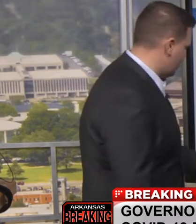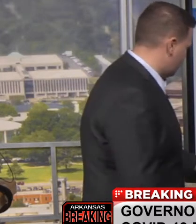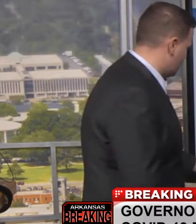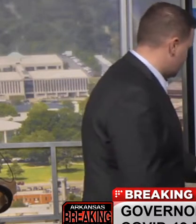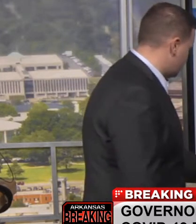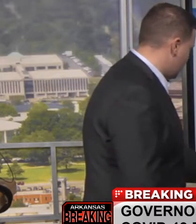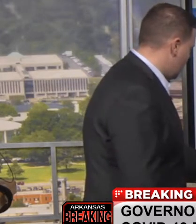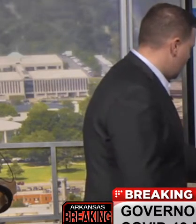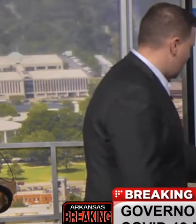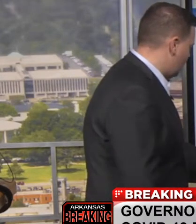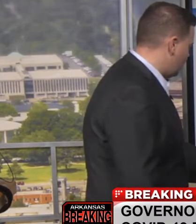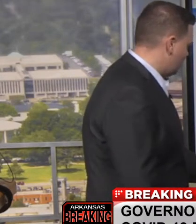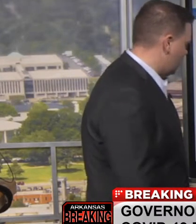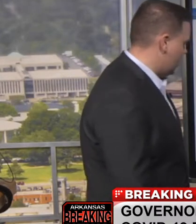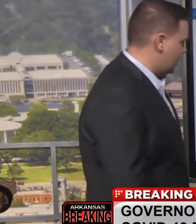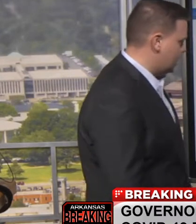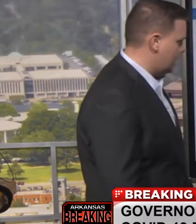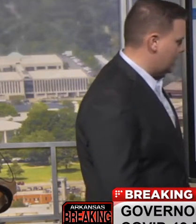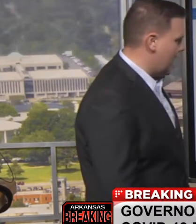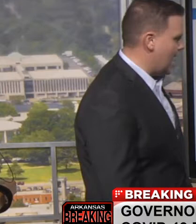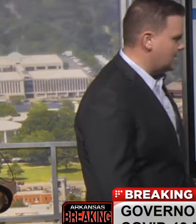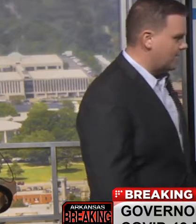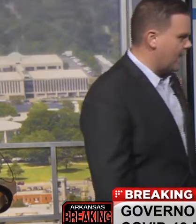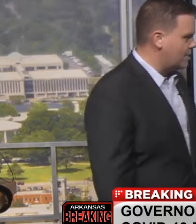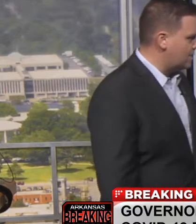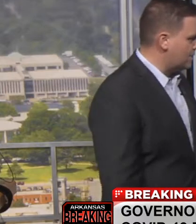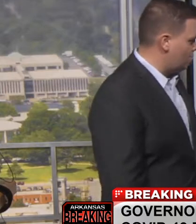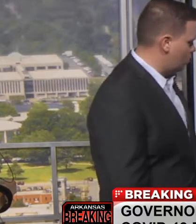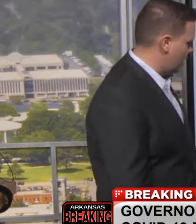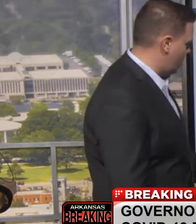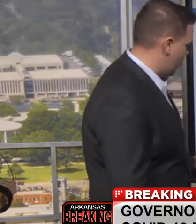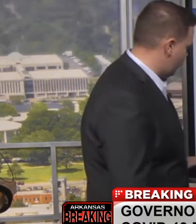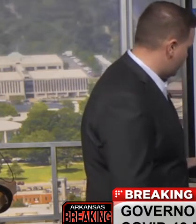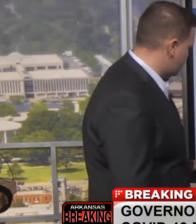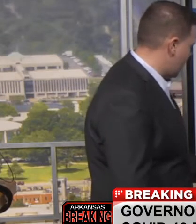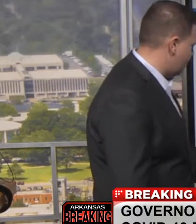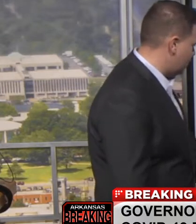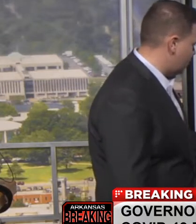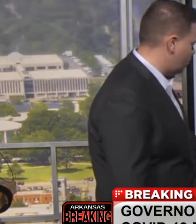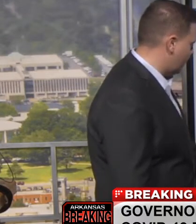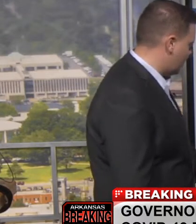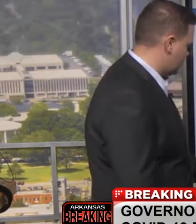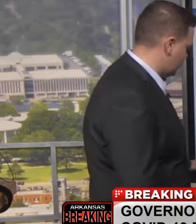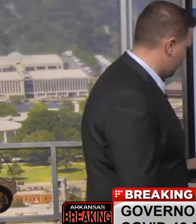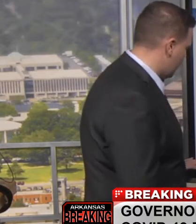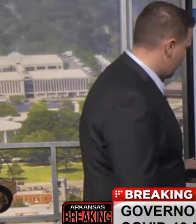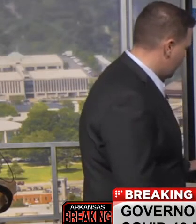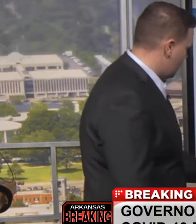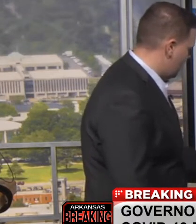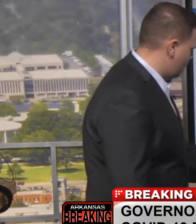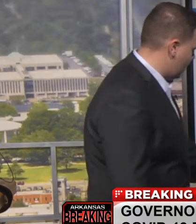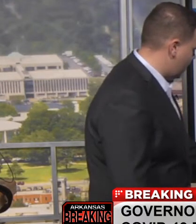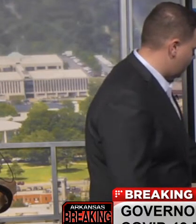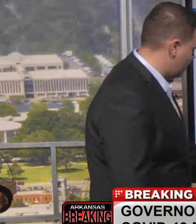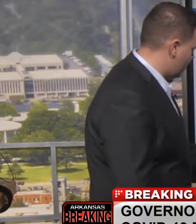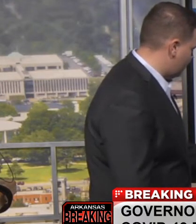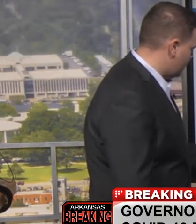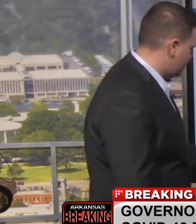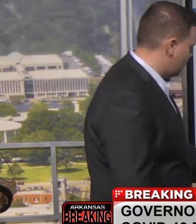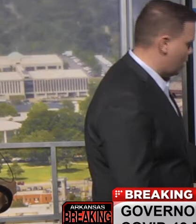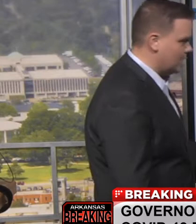their resources. When you look at the active cases, and again, we have these tabs here where we can see and we